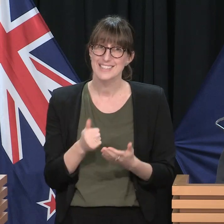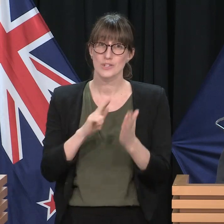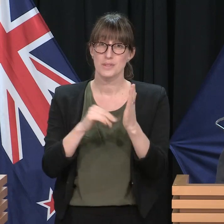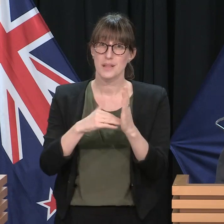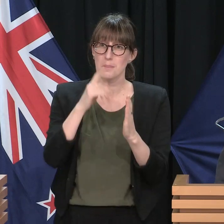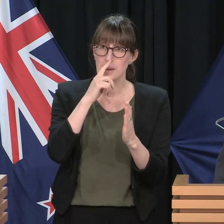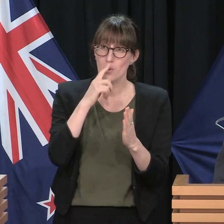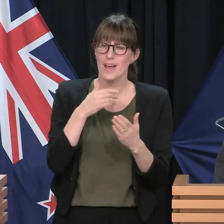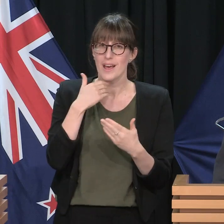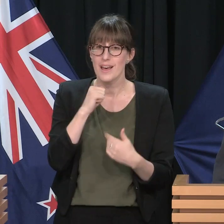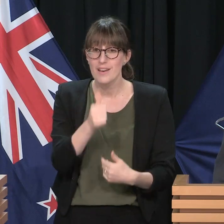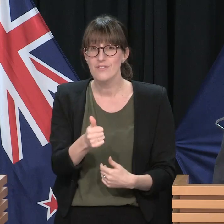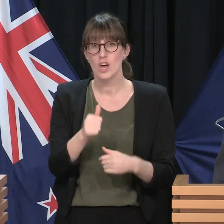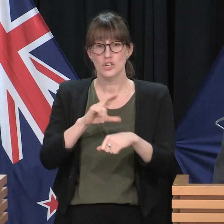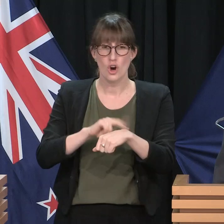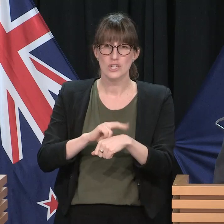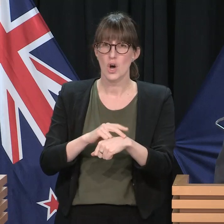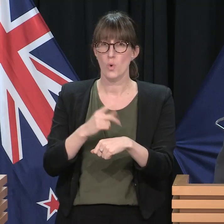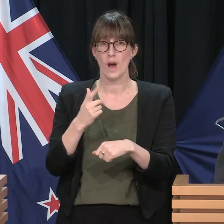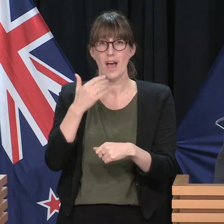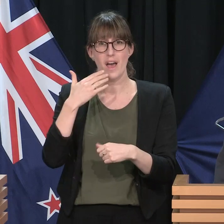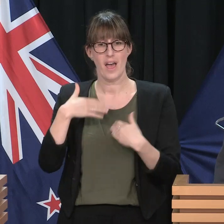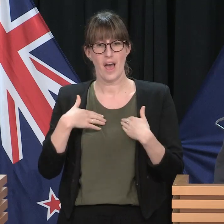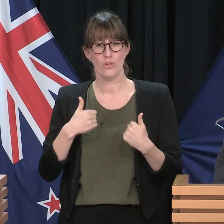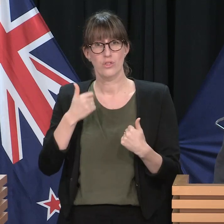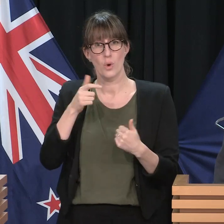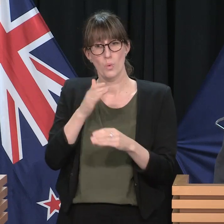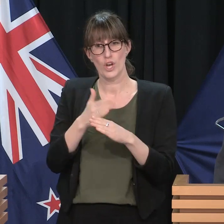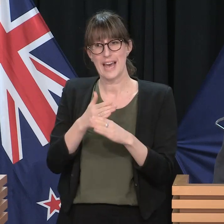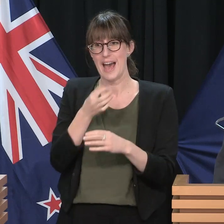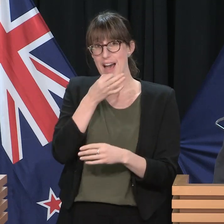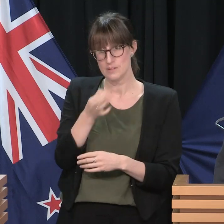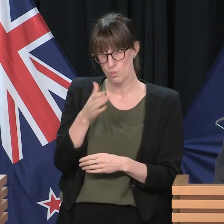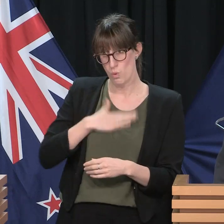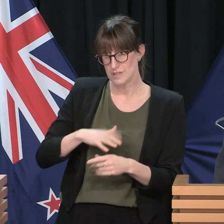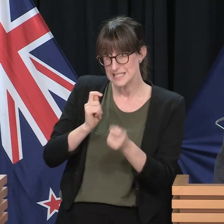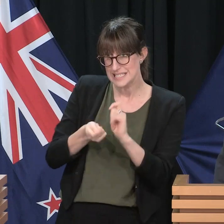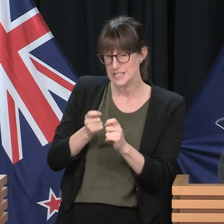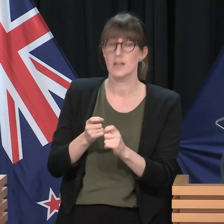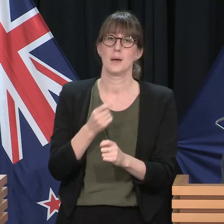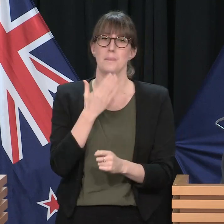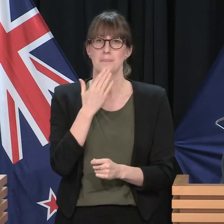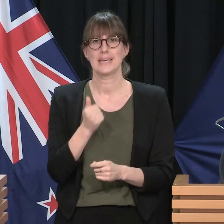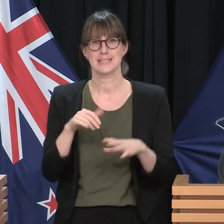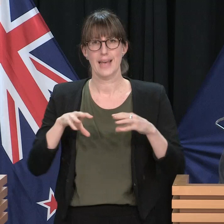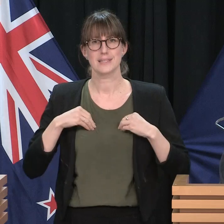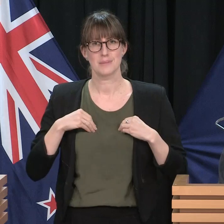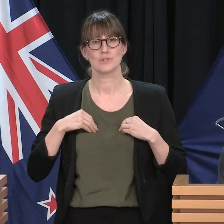up that offer. It is a fundamental part of our overall approach and strategy to getting ahead of